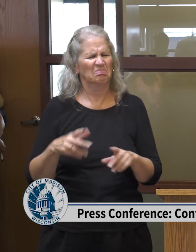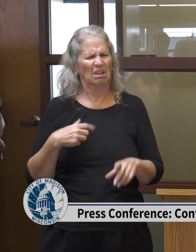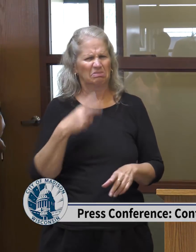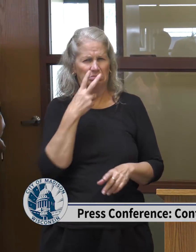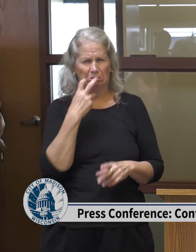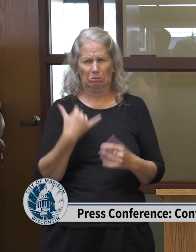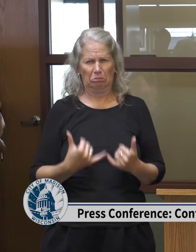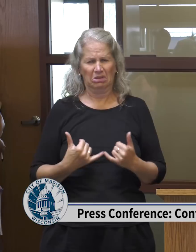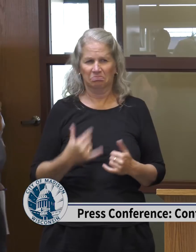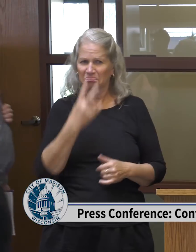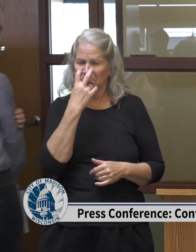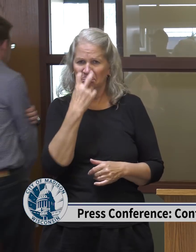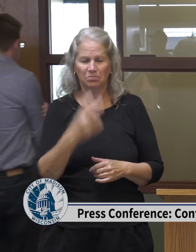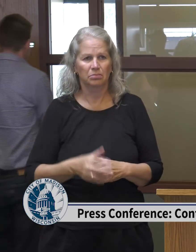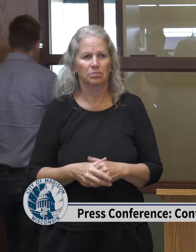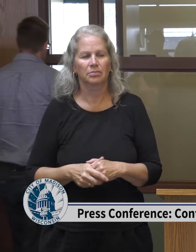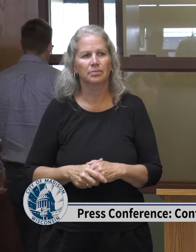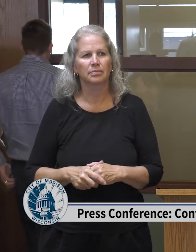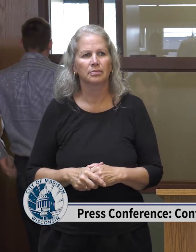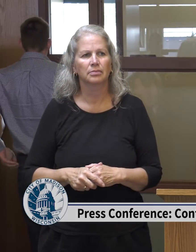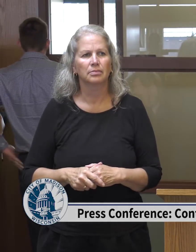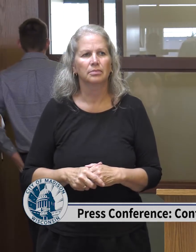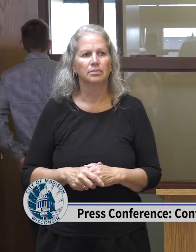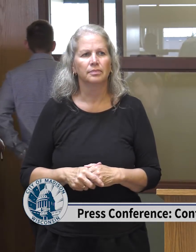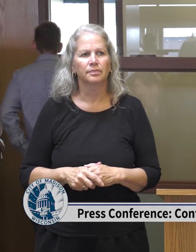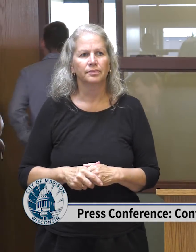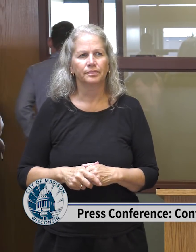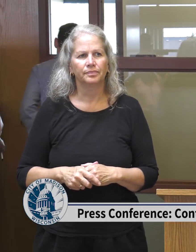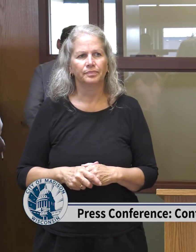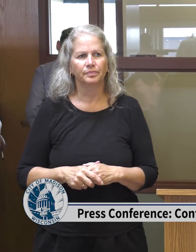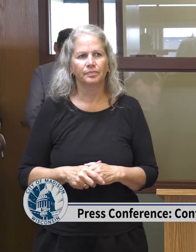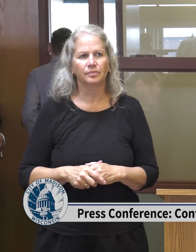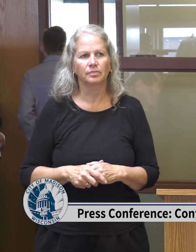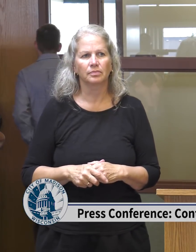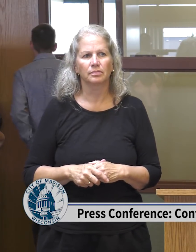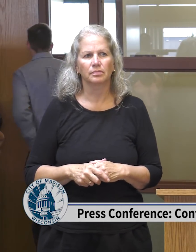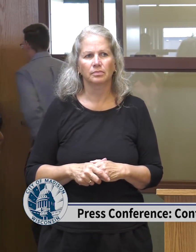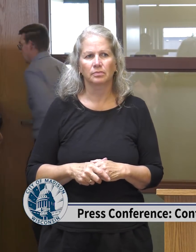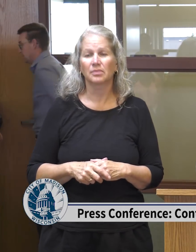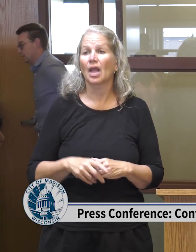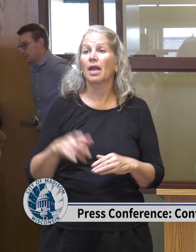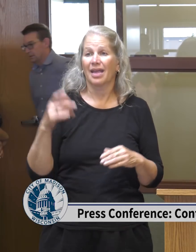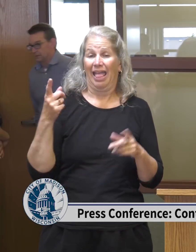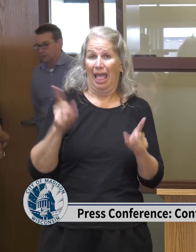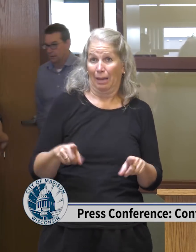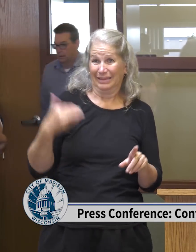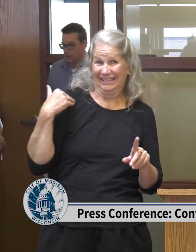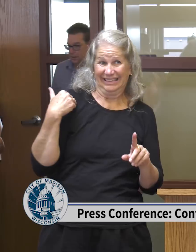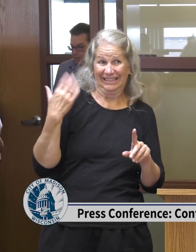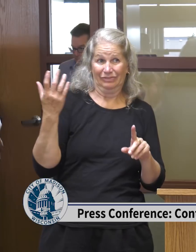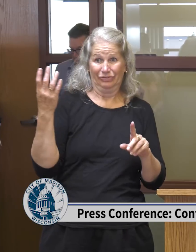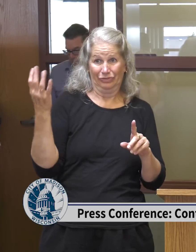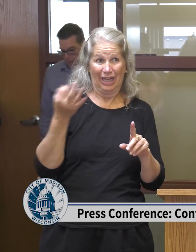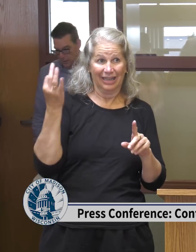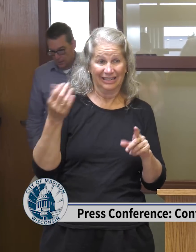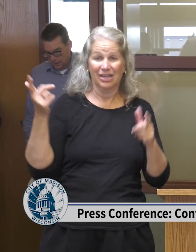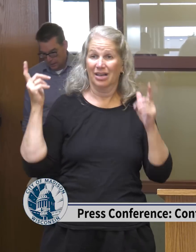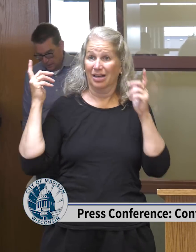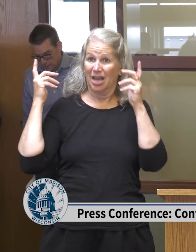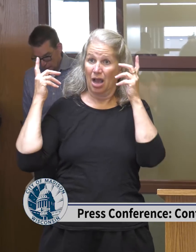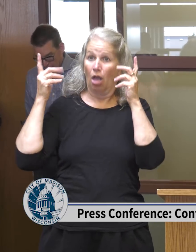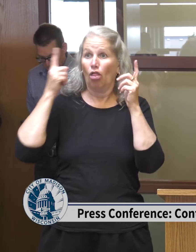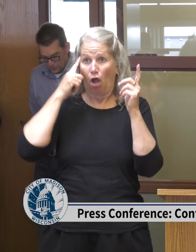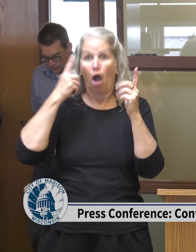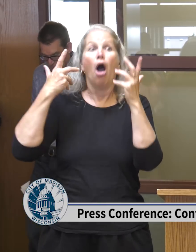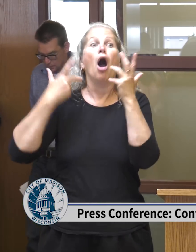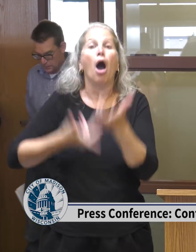if we'd got heavy rains Friday, which we didn't, if we'd had heavy rains last night, which we didn't, it would have taken,